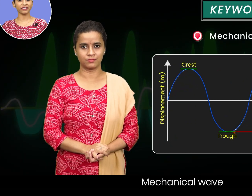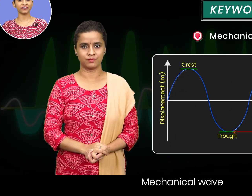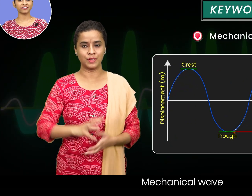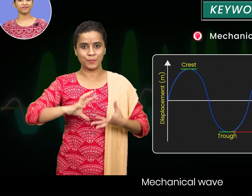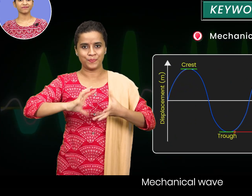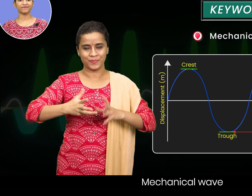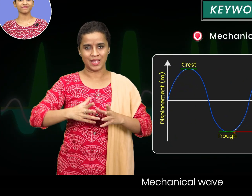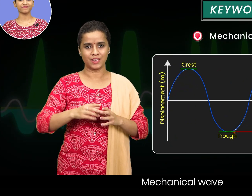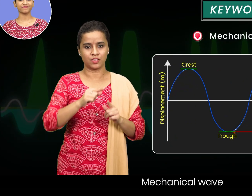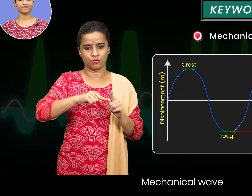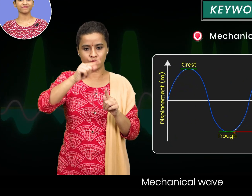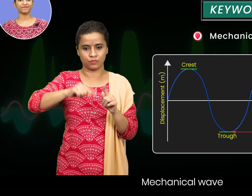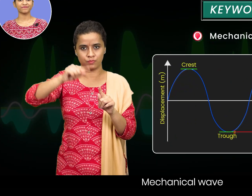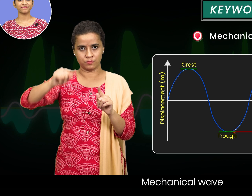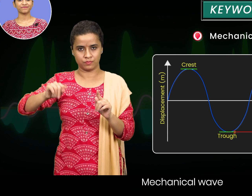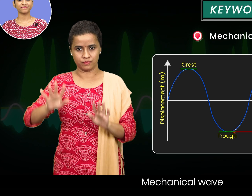mechanical wave,